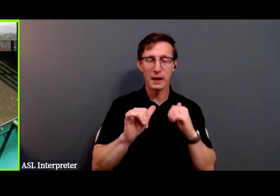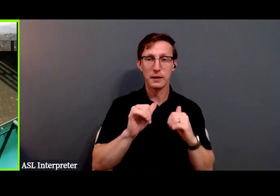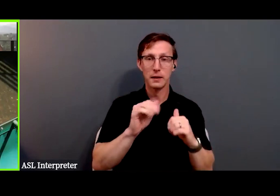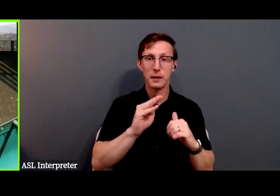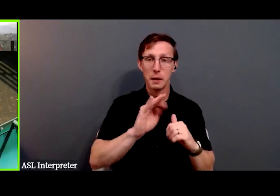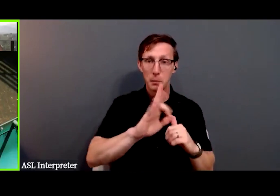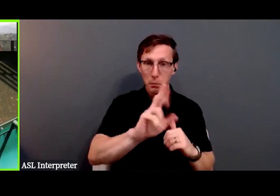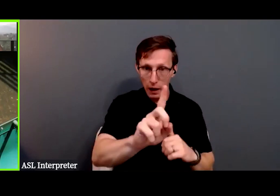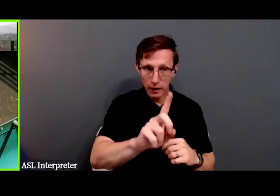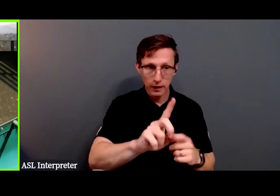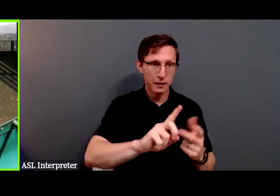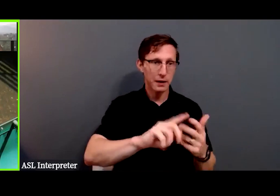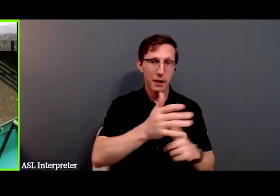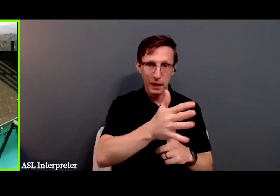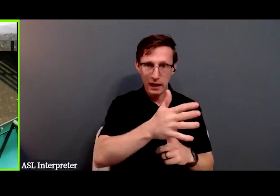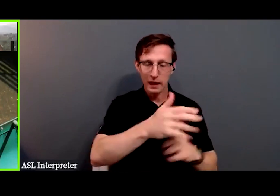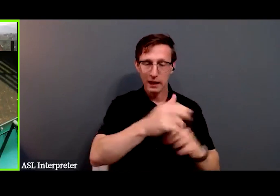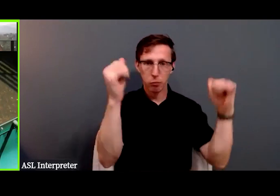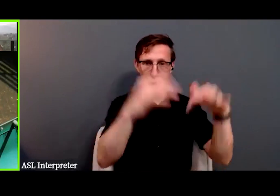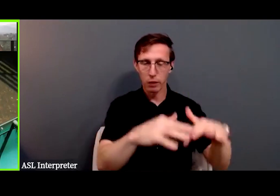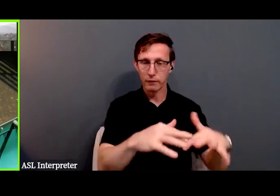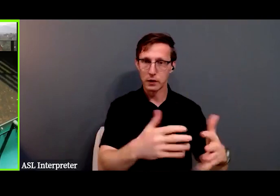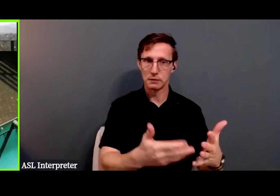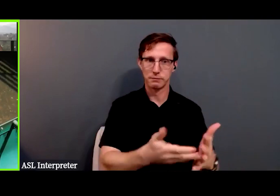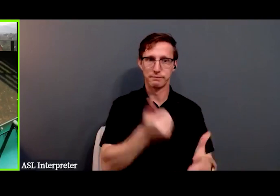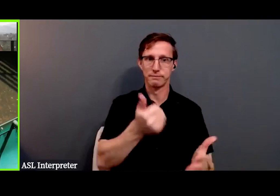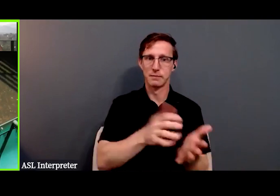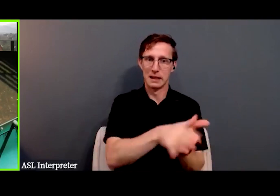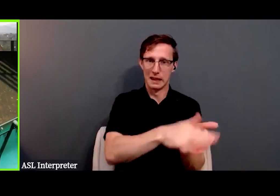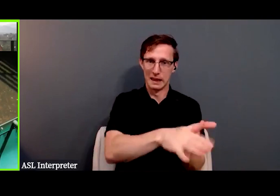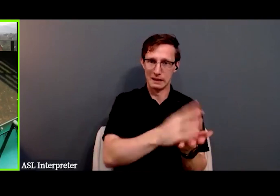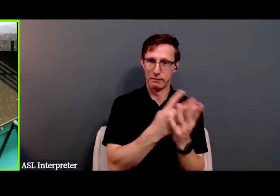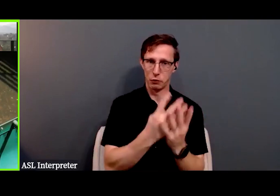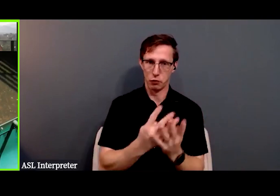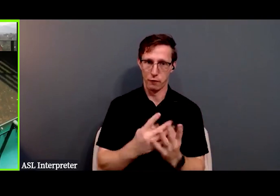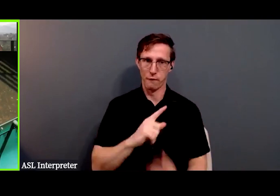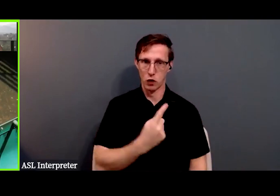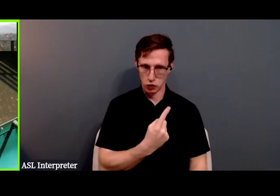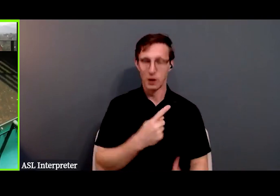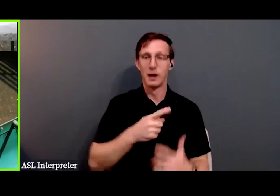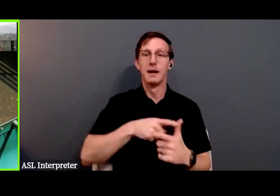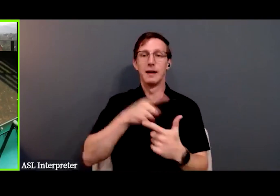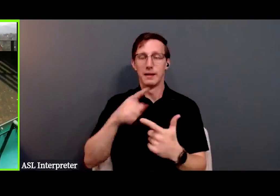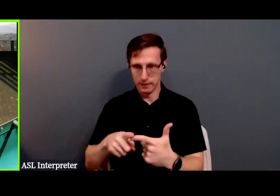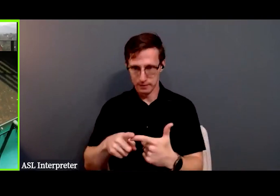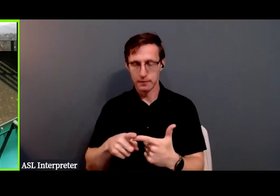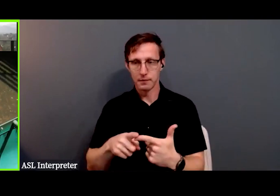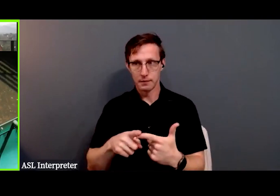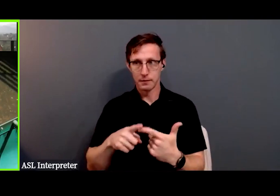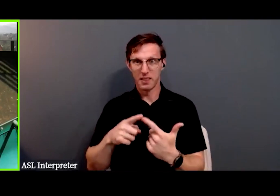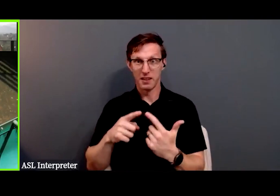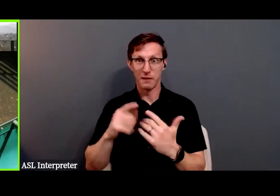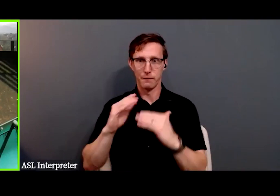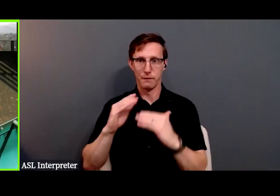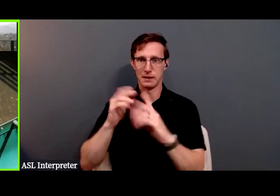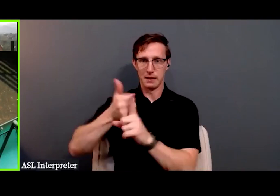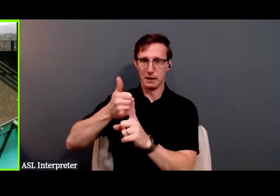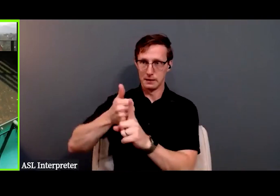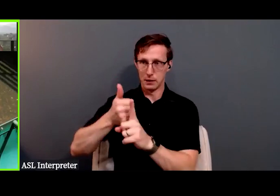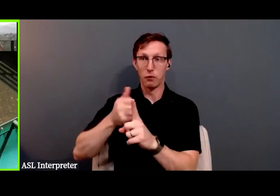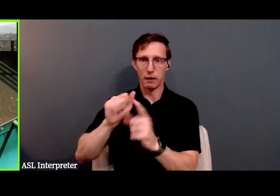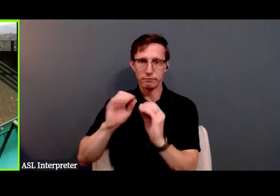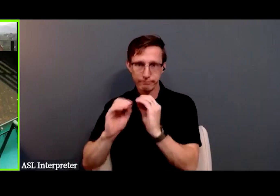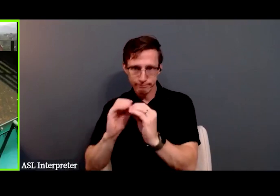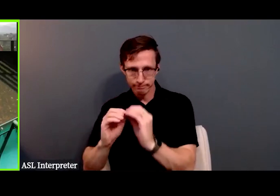water that we can treat, we have to have a plant that's in a condition to treat that. But I'll go back and say we are making contingency